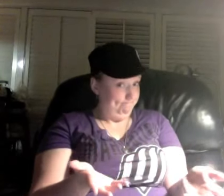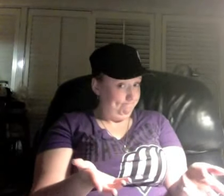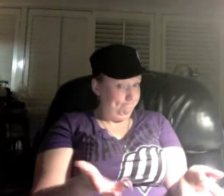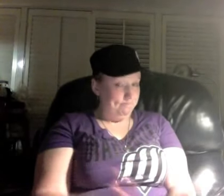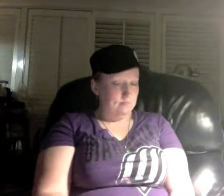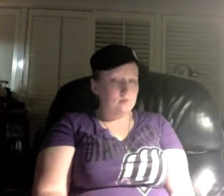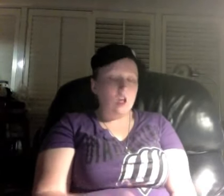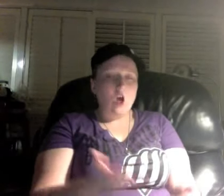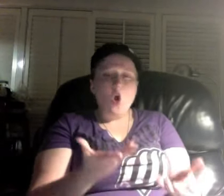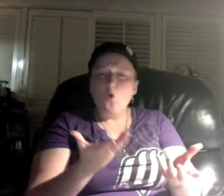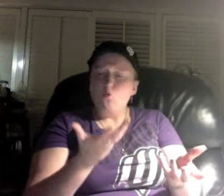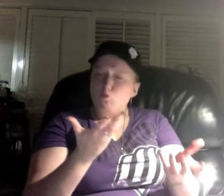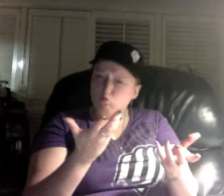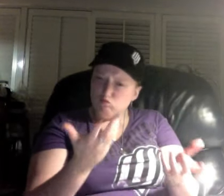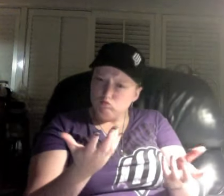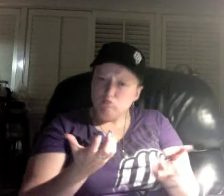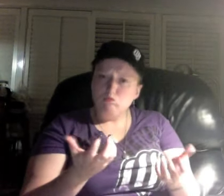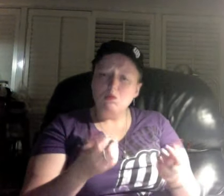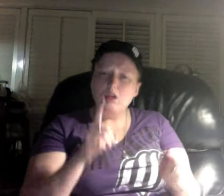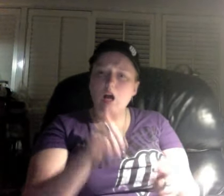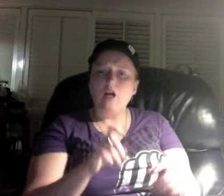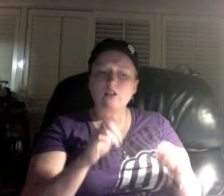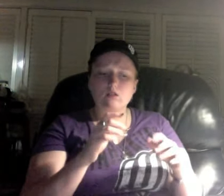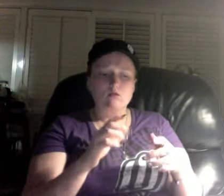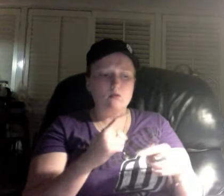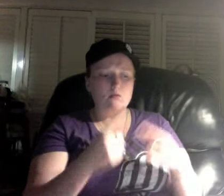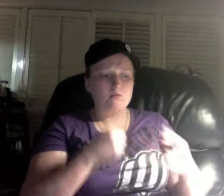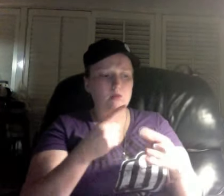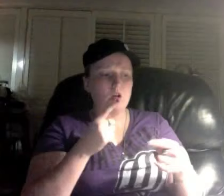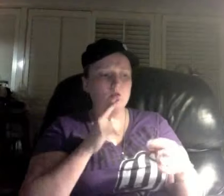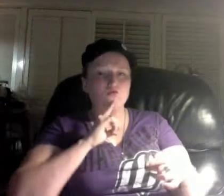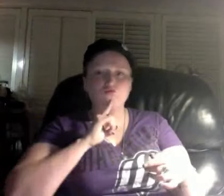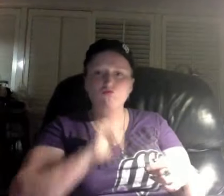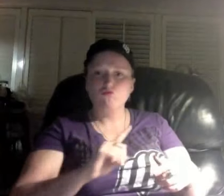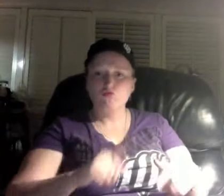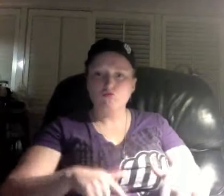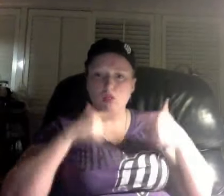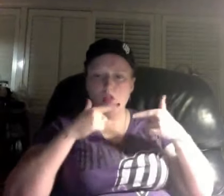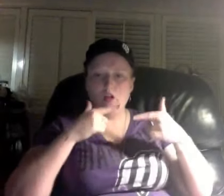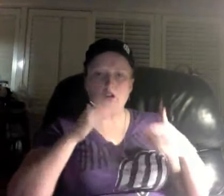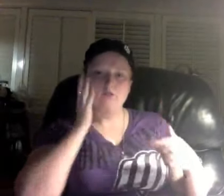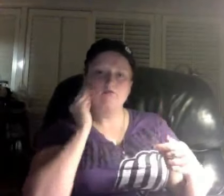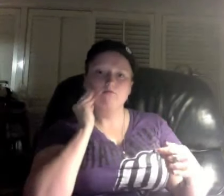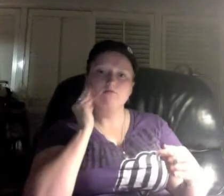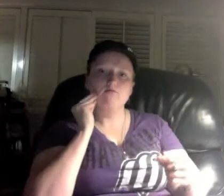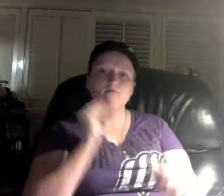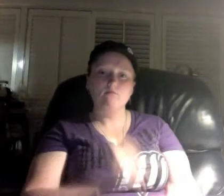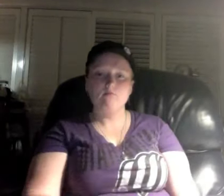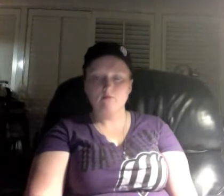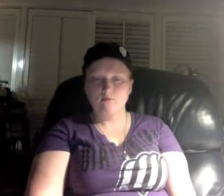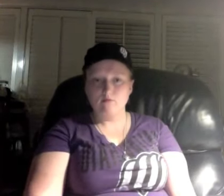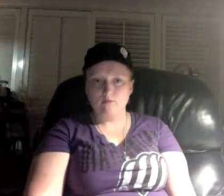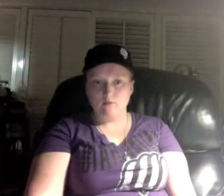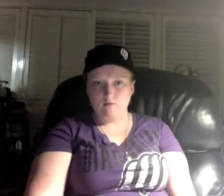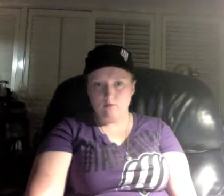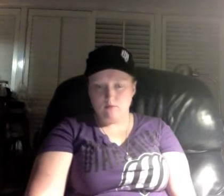And so, I mean, it's kind of funny because I had, like, my kids would tell me stories, would spend like 10